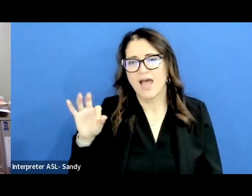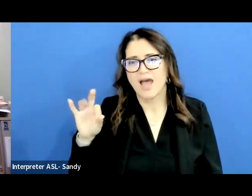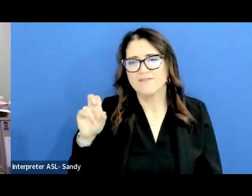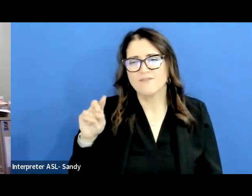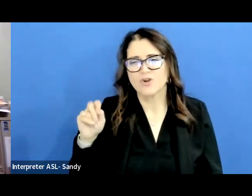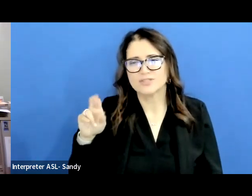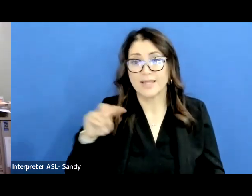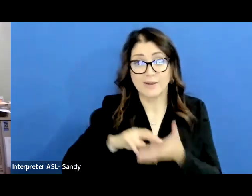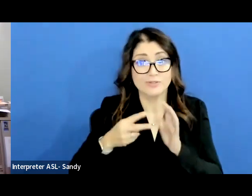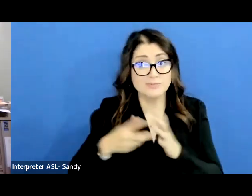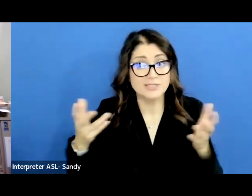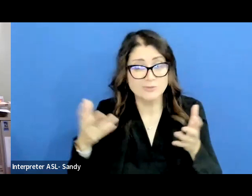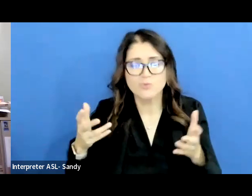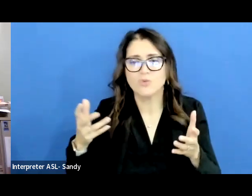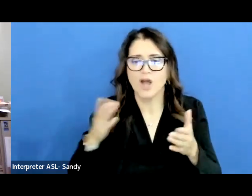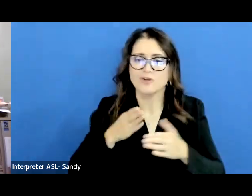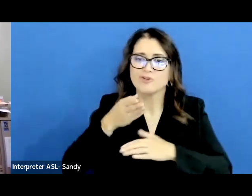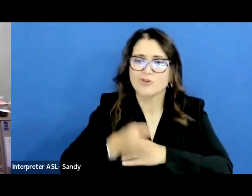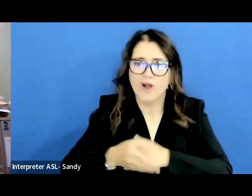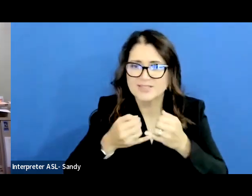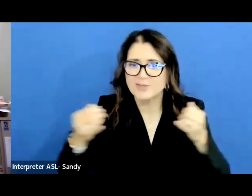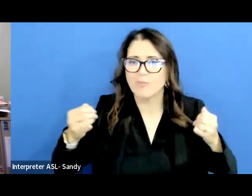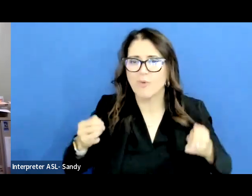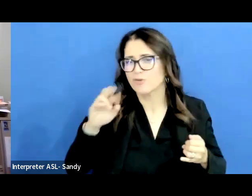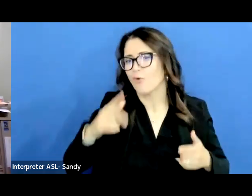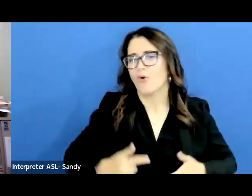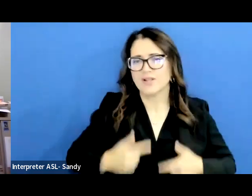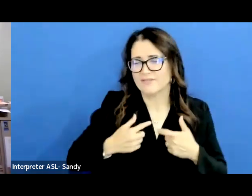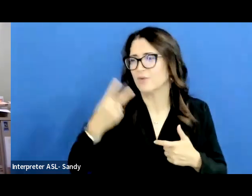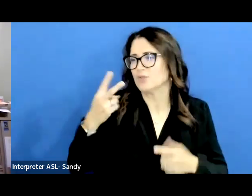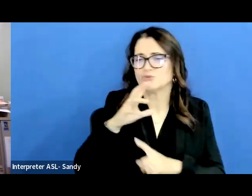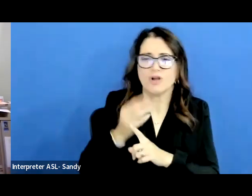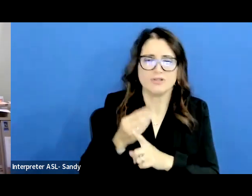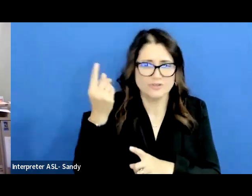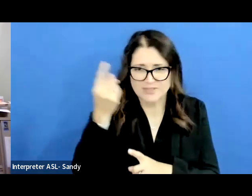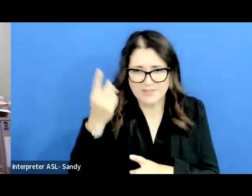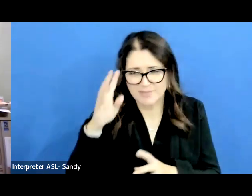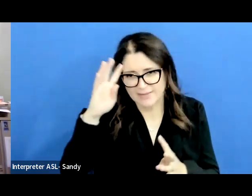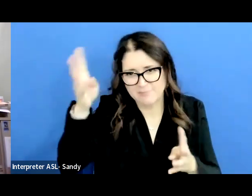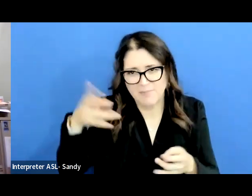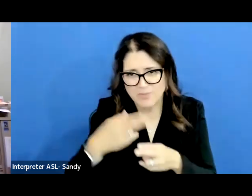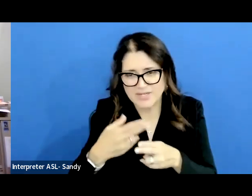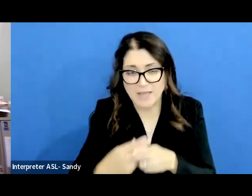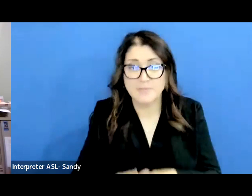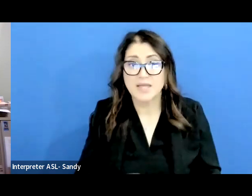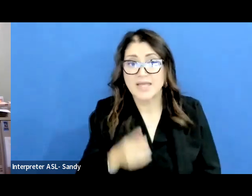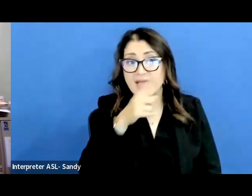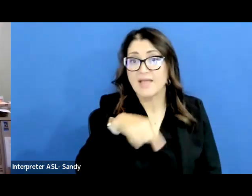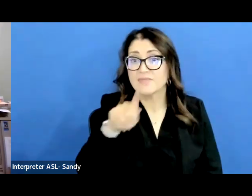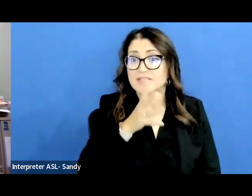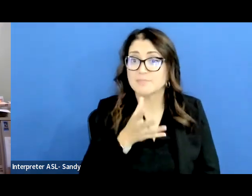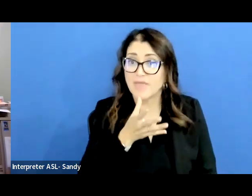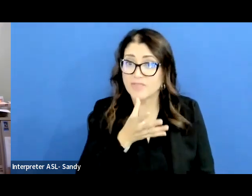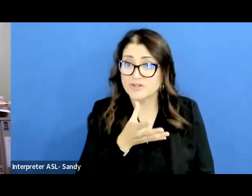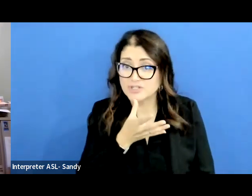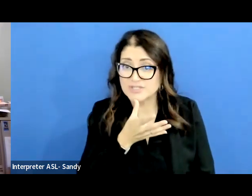the border, living between two cultures. I don't know, I always come up with some little name. And these mothers